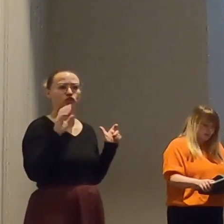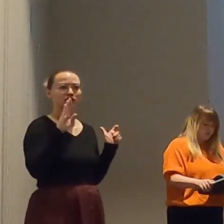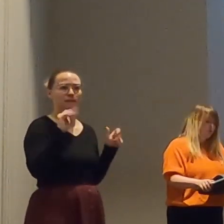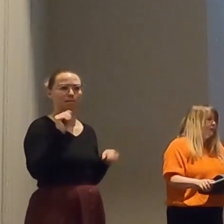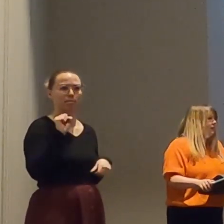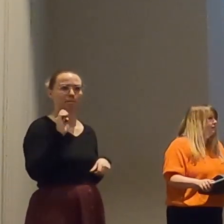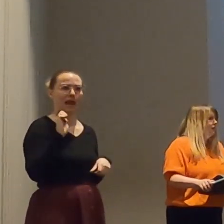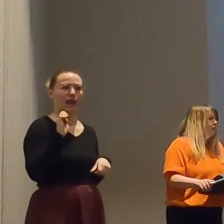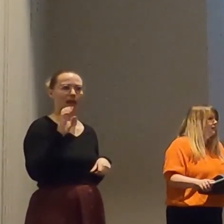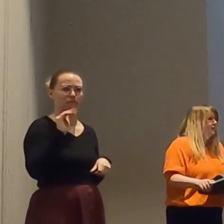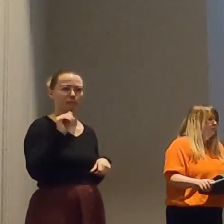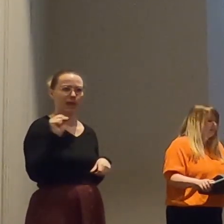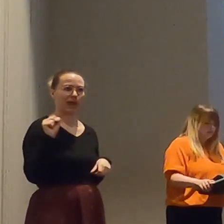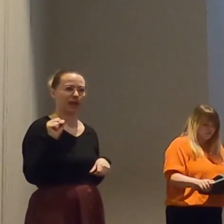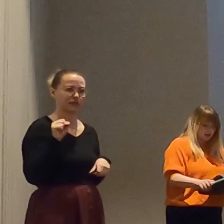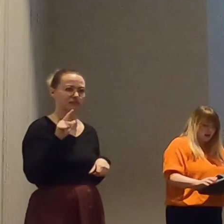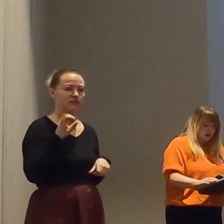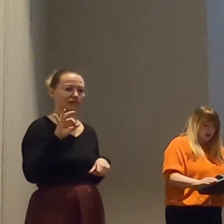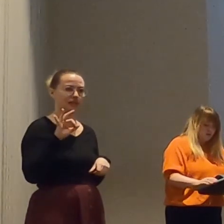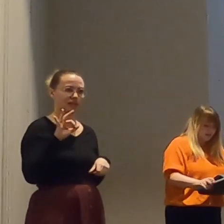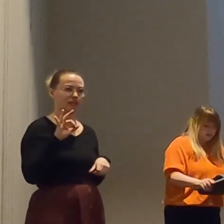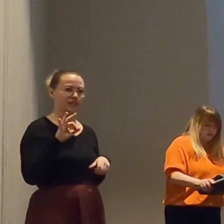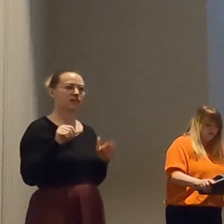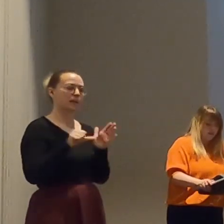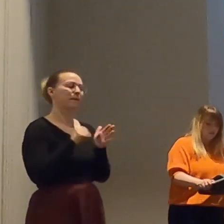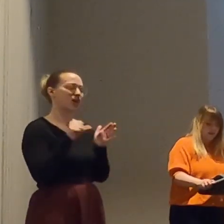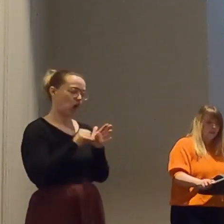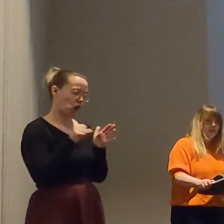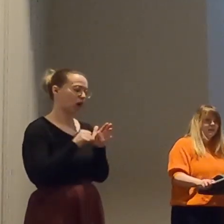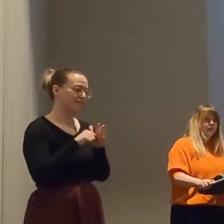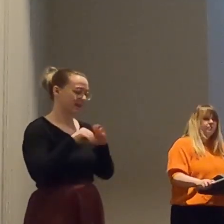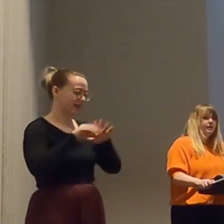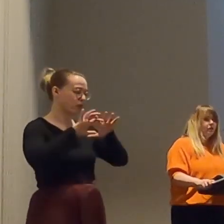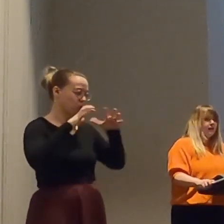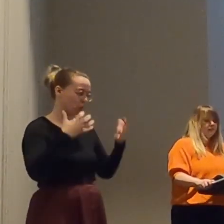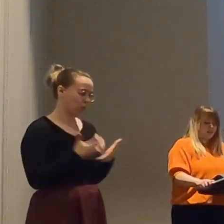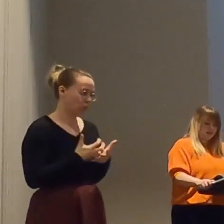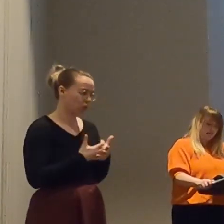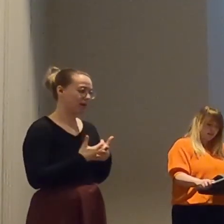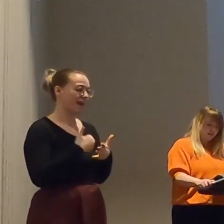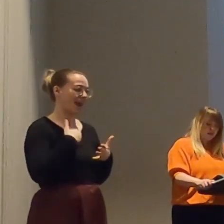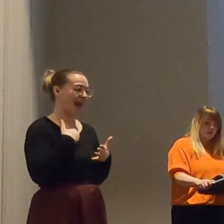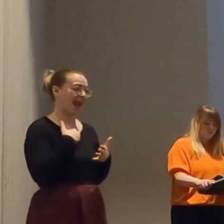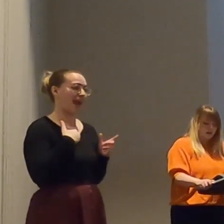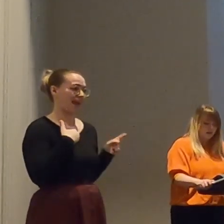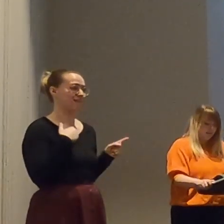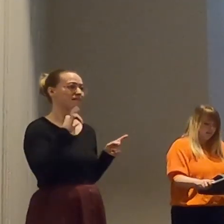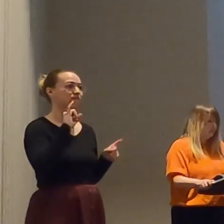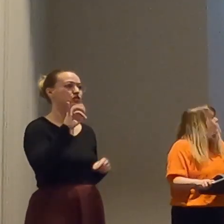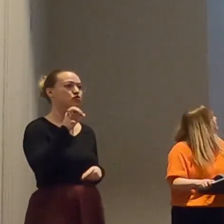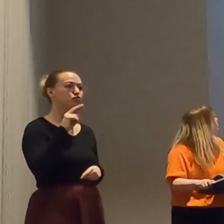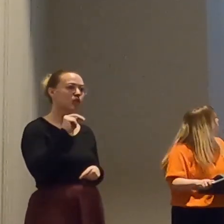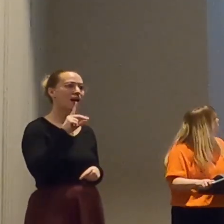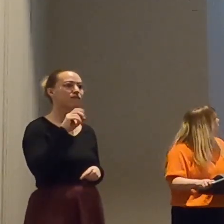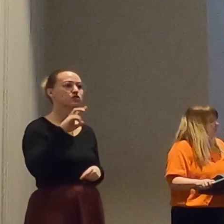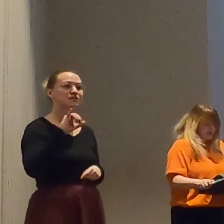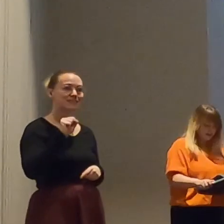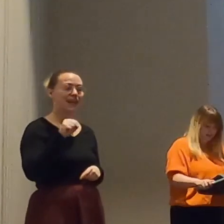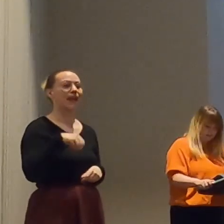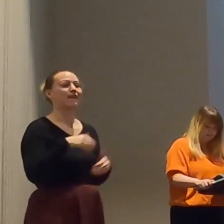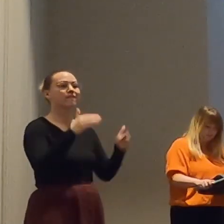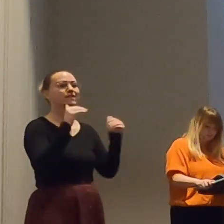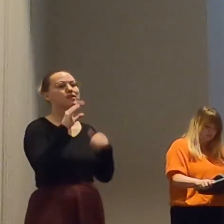and depicts 3 Confederate leaders, President of the Confederacy, Jefferson Davis, Robert E. Lee, and